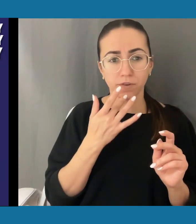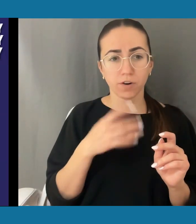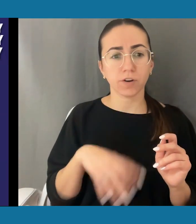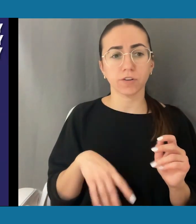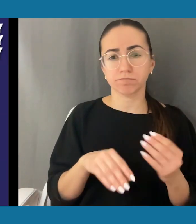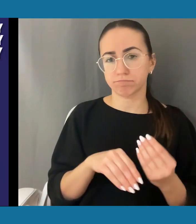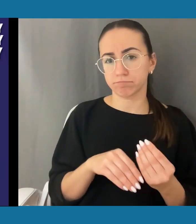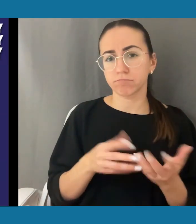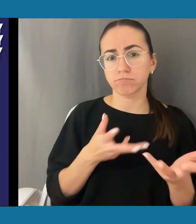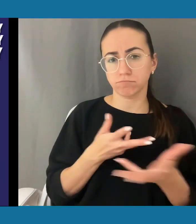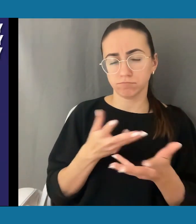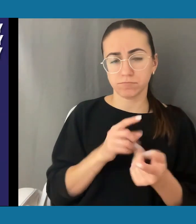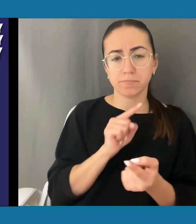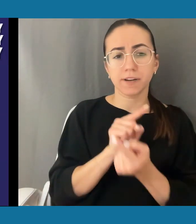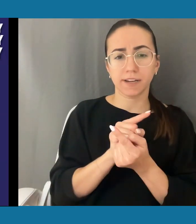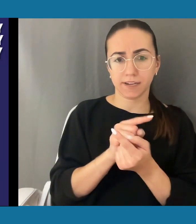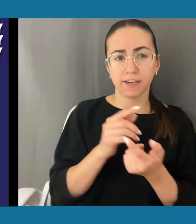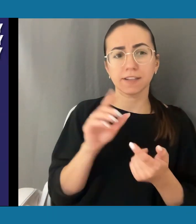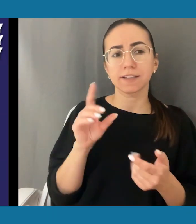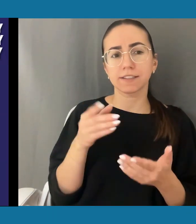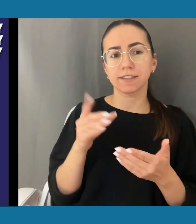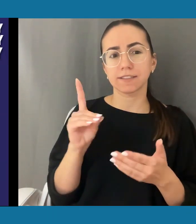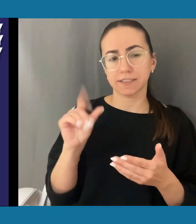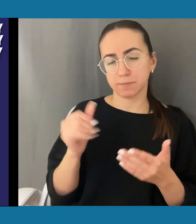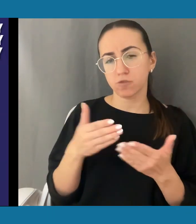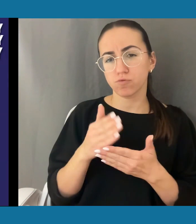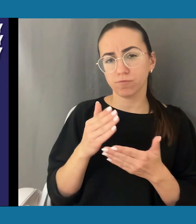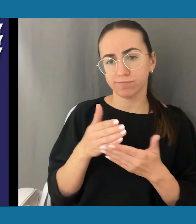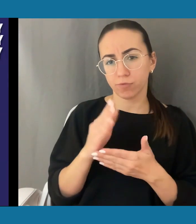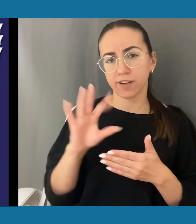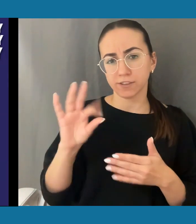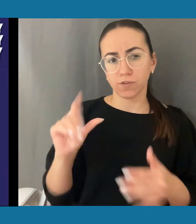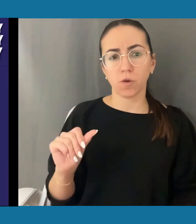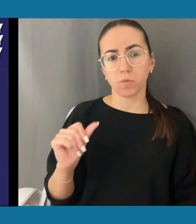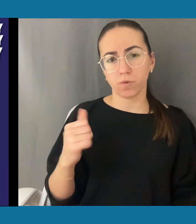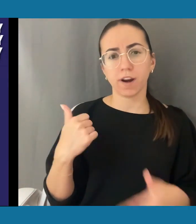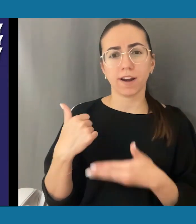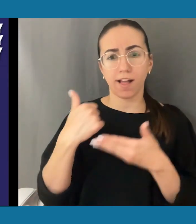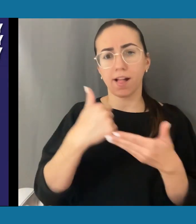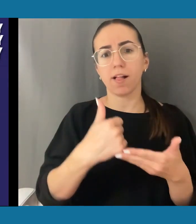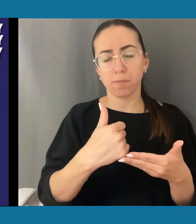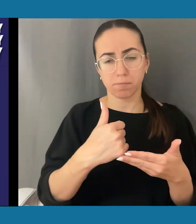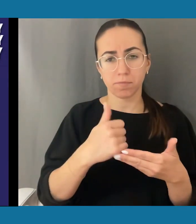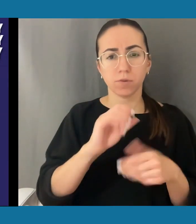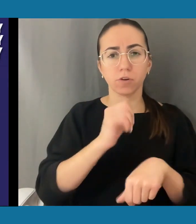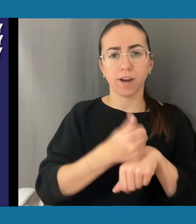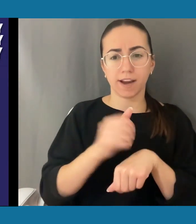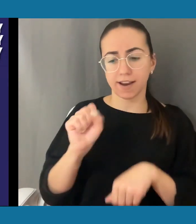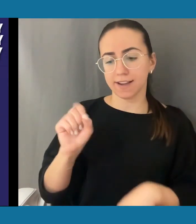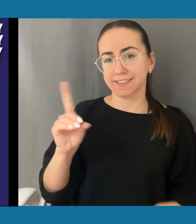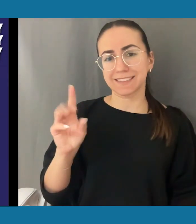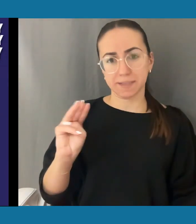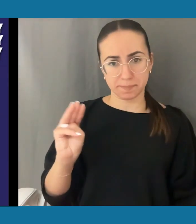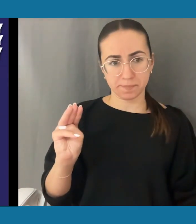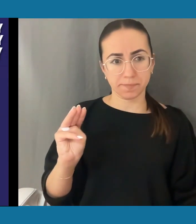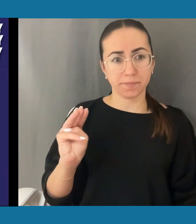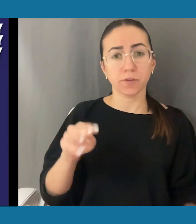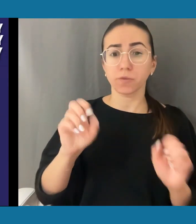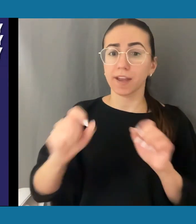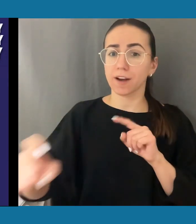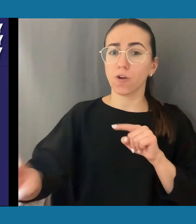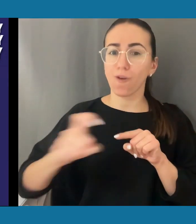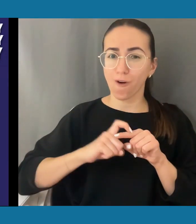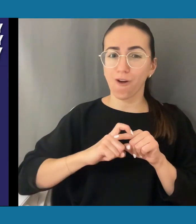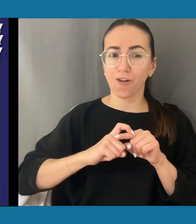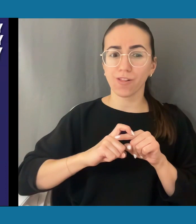in creating their own SDM agreement. So they can call our hotline, contact our intake department, and we will